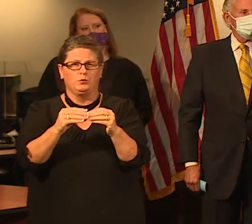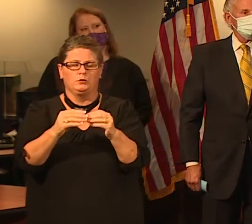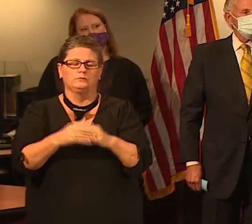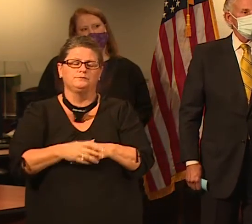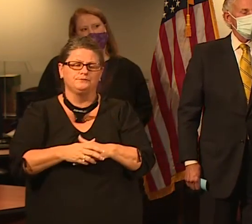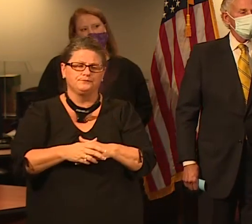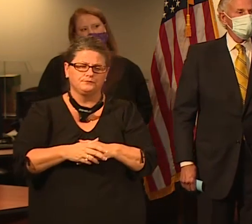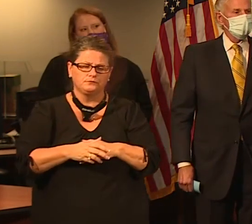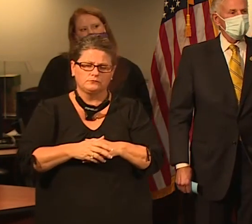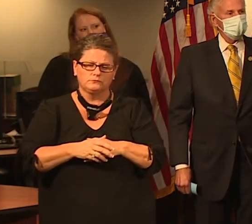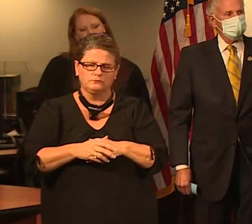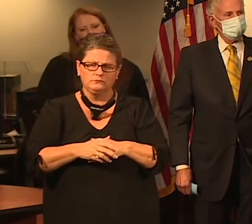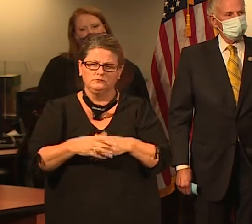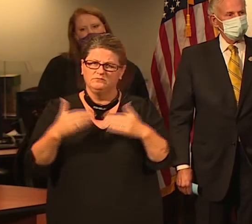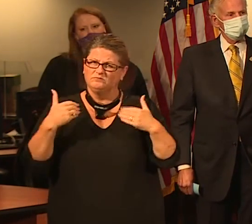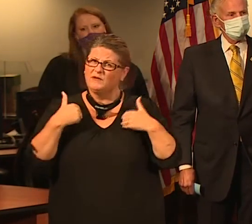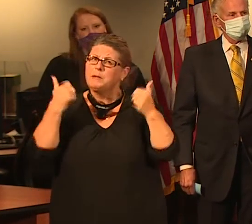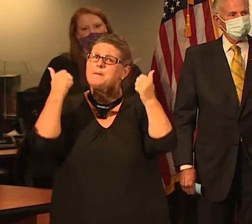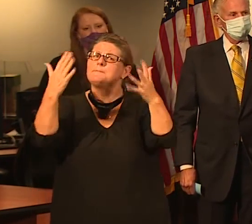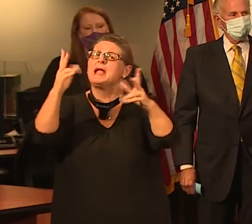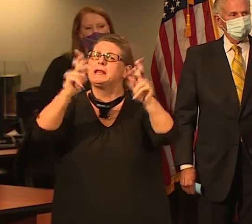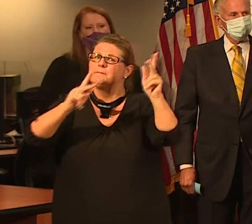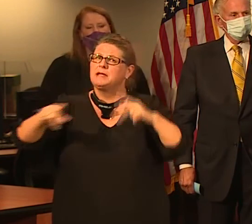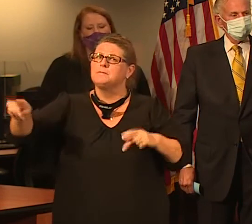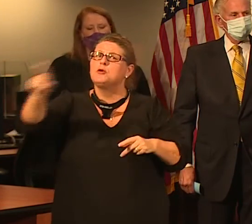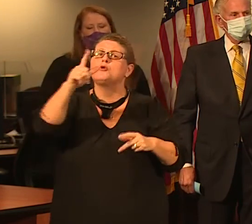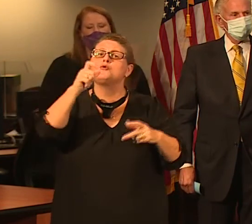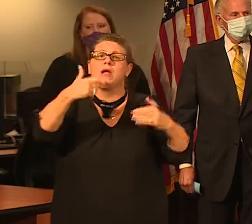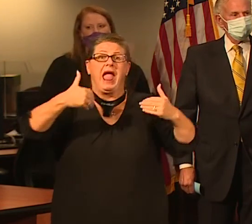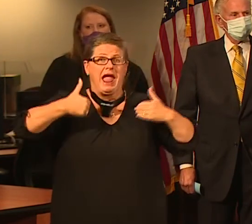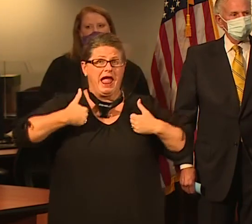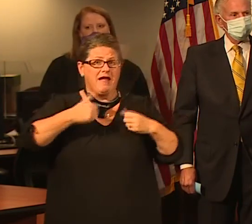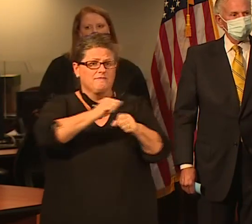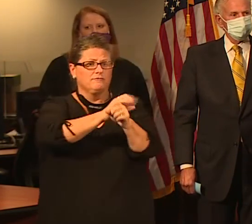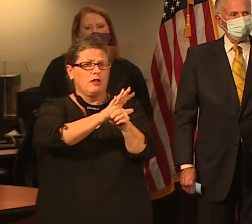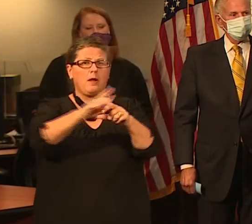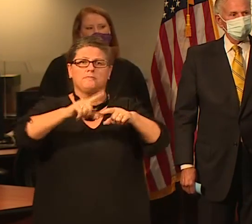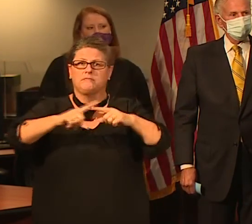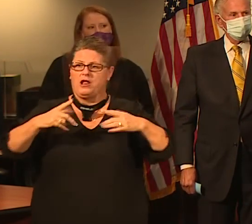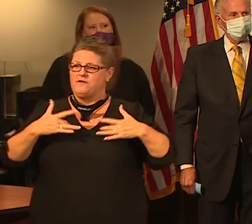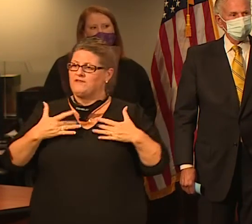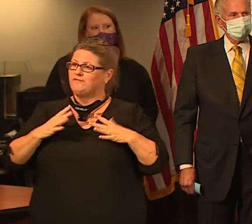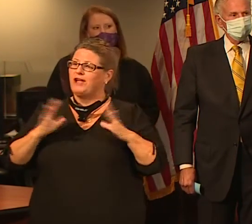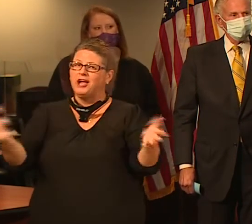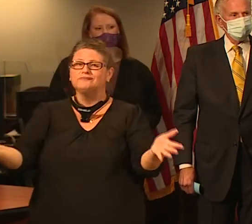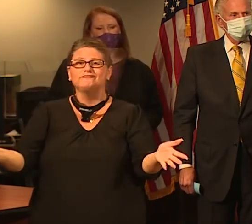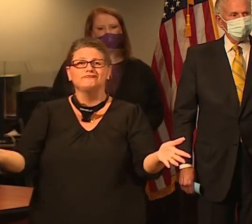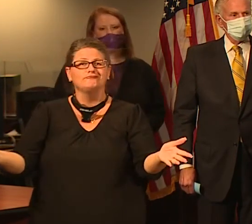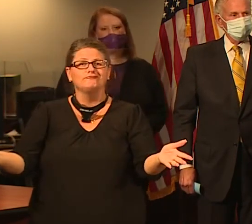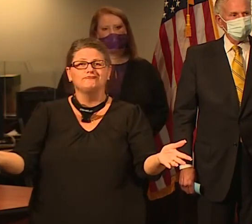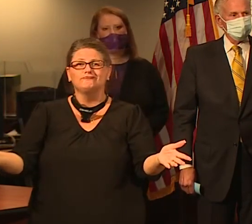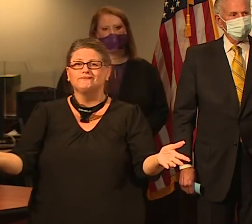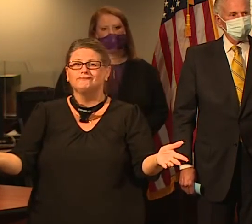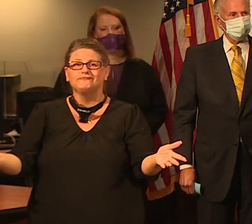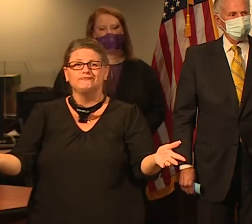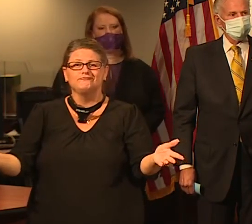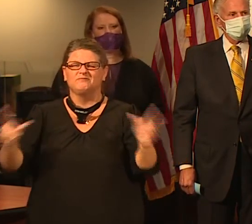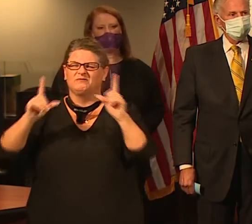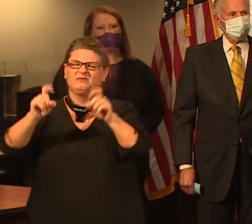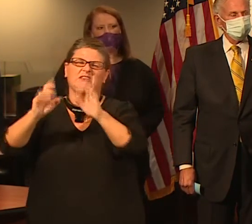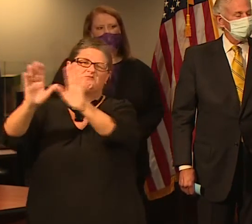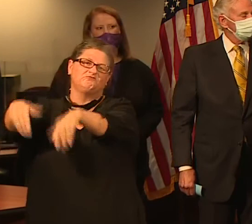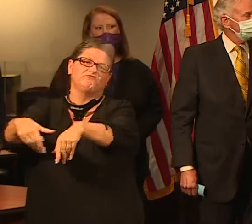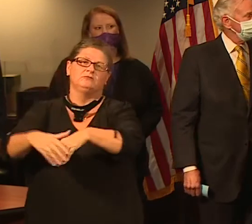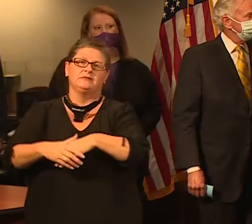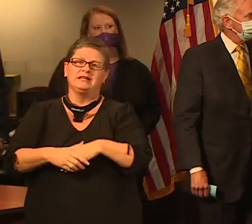The other thing is, I think there are a lot of asymptomatic people out there walking around with the disease that don't have symptoms, who don't think they need to get tested. And those are the people really that